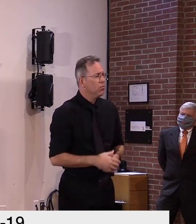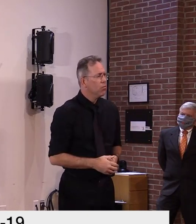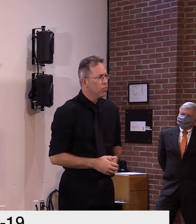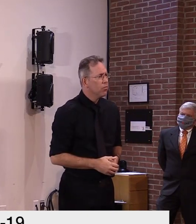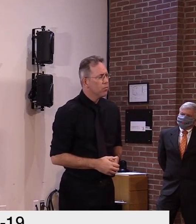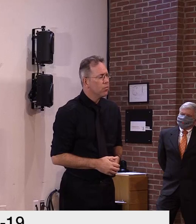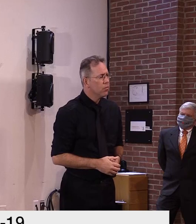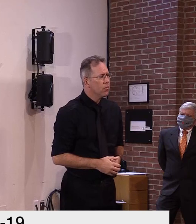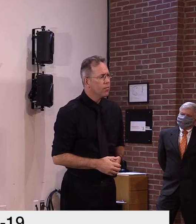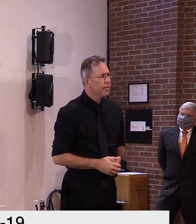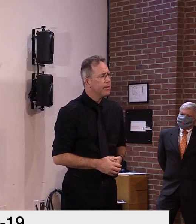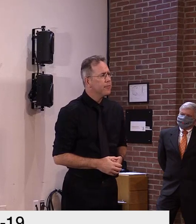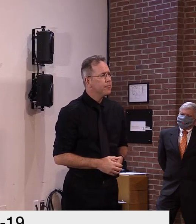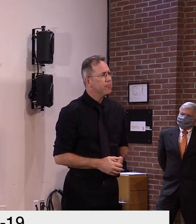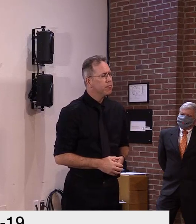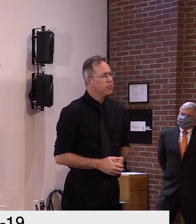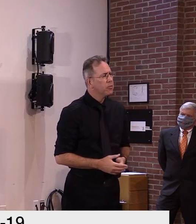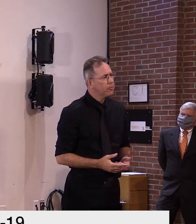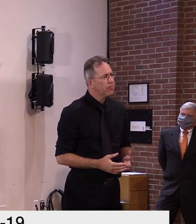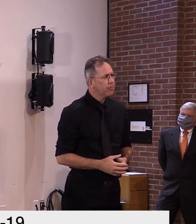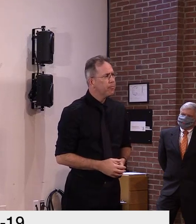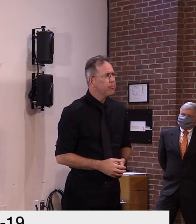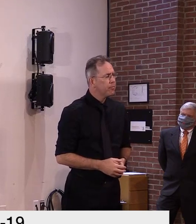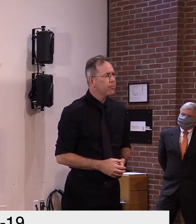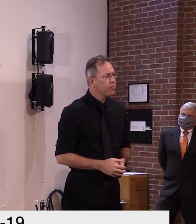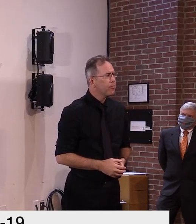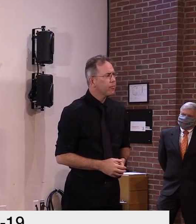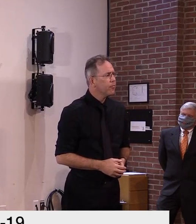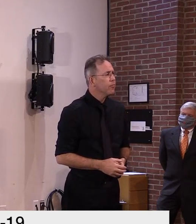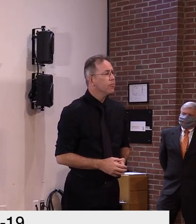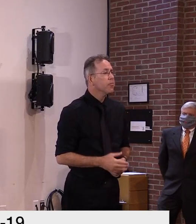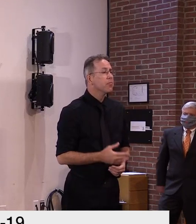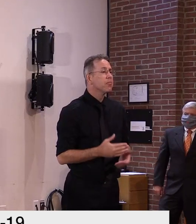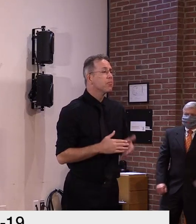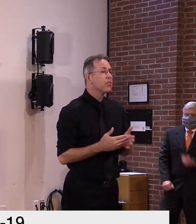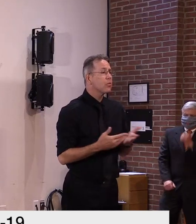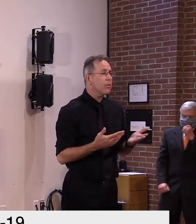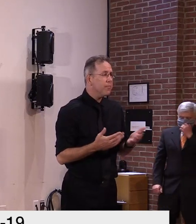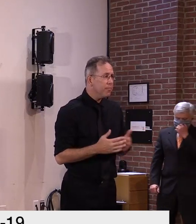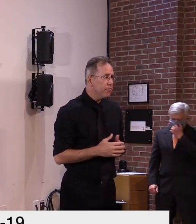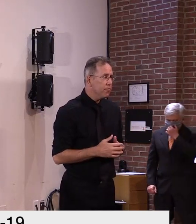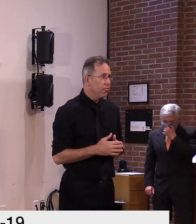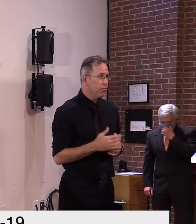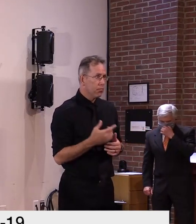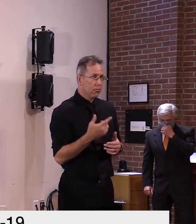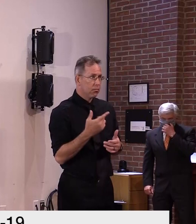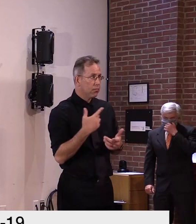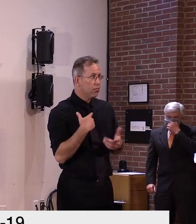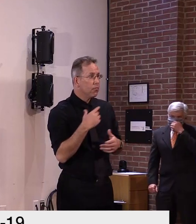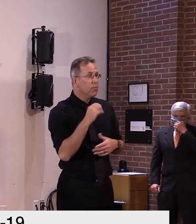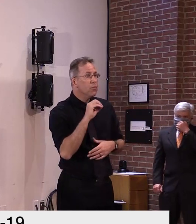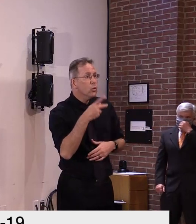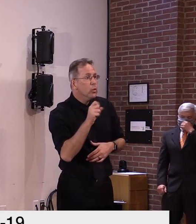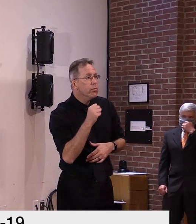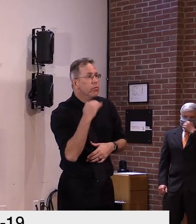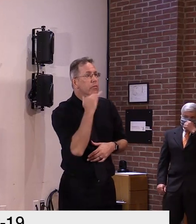That's kind of where things stand. I'm not concerned about any lag times. I think actually once this first case was